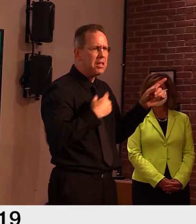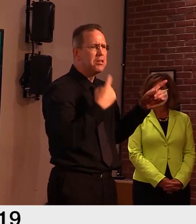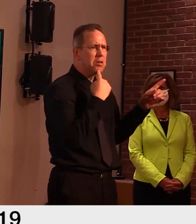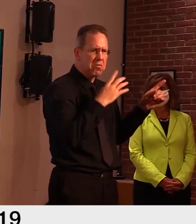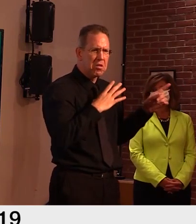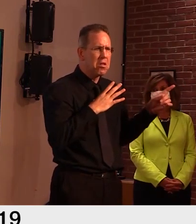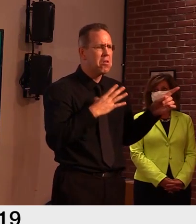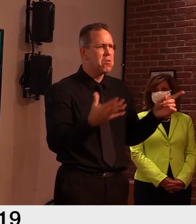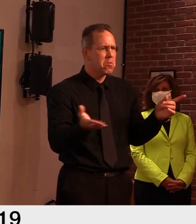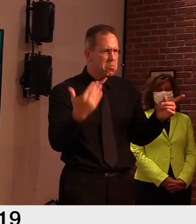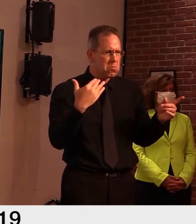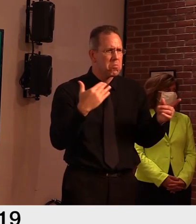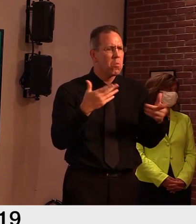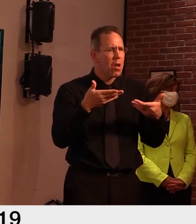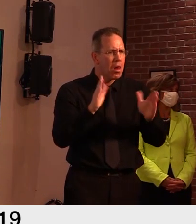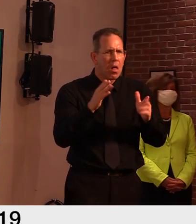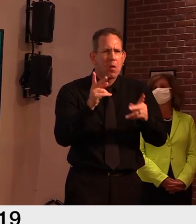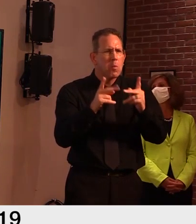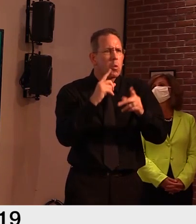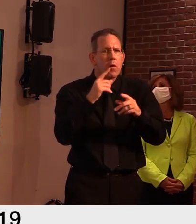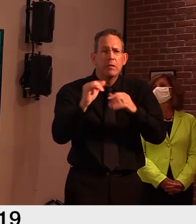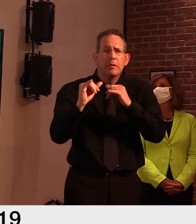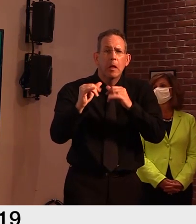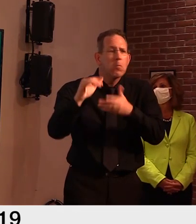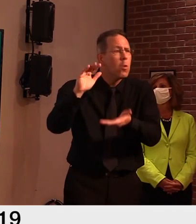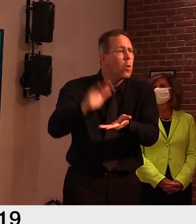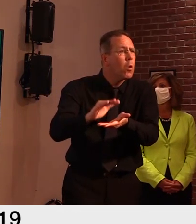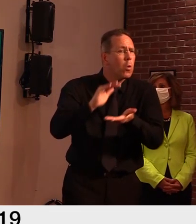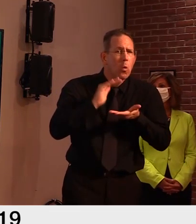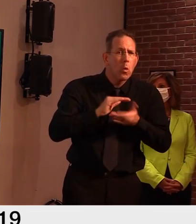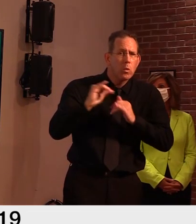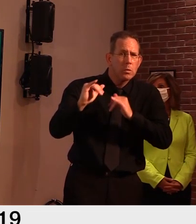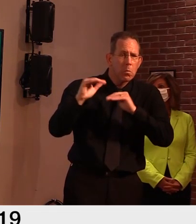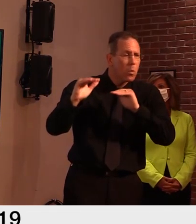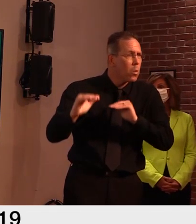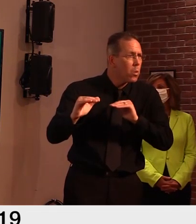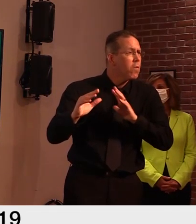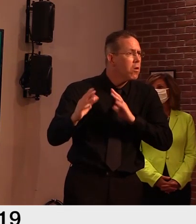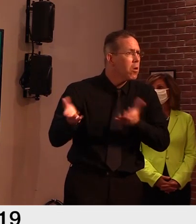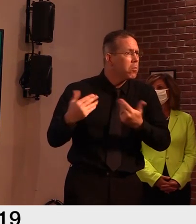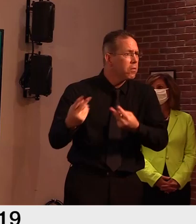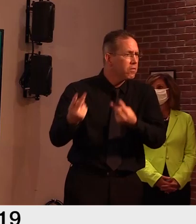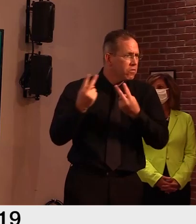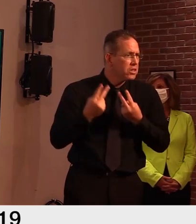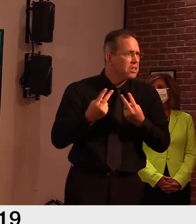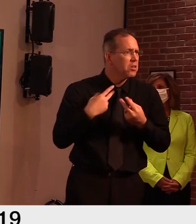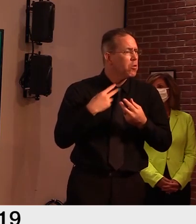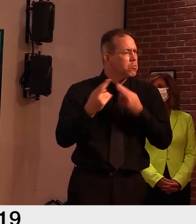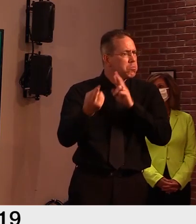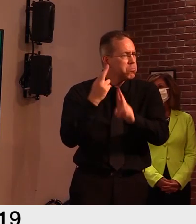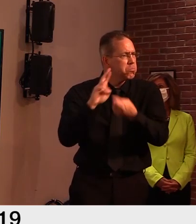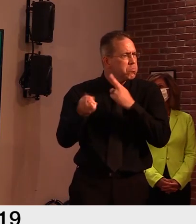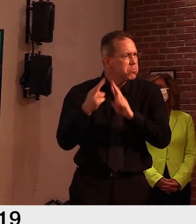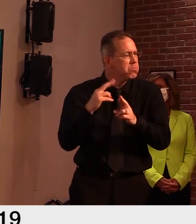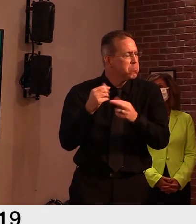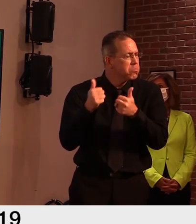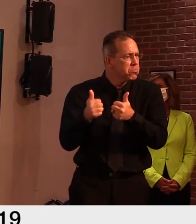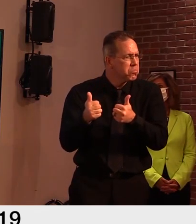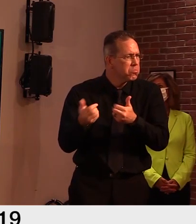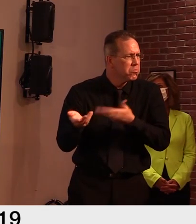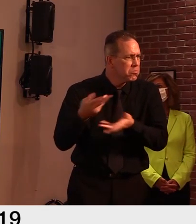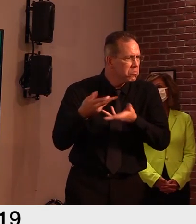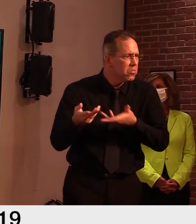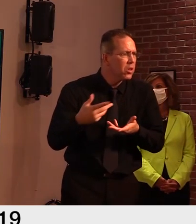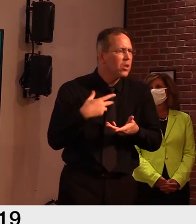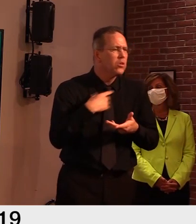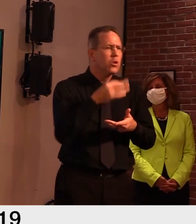their quarantine rules and regulations are. The only ones we've heard back from at this point, I believe, Maine,